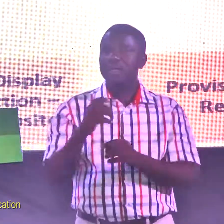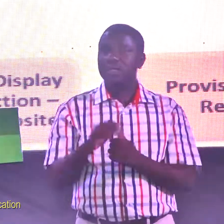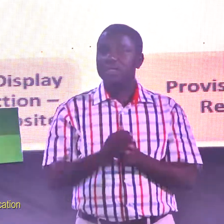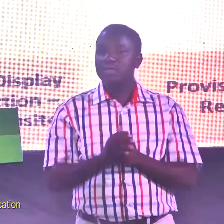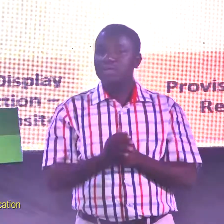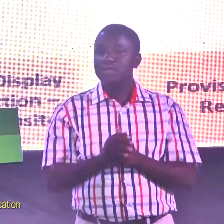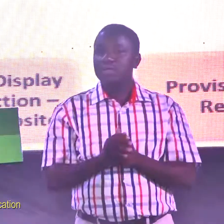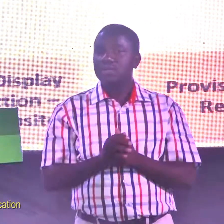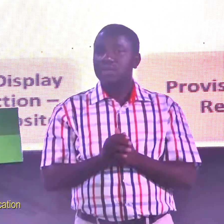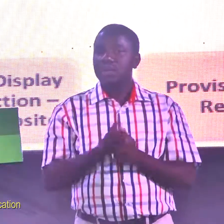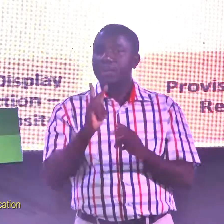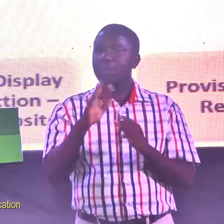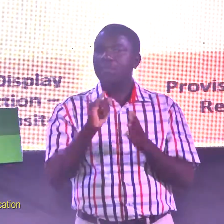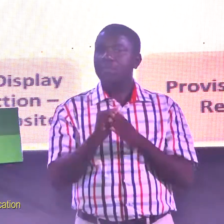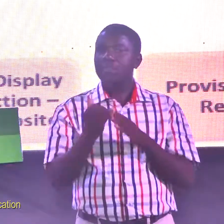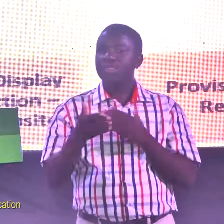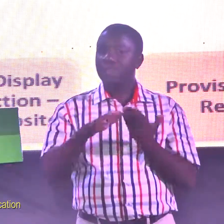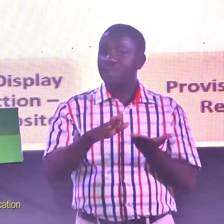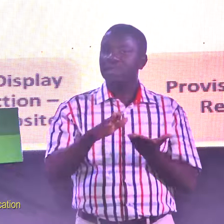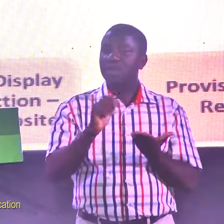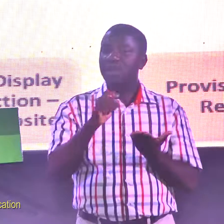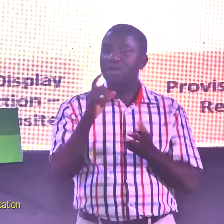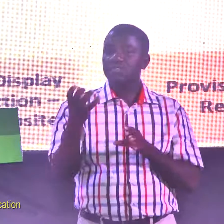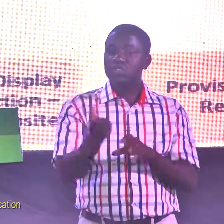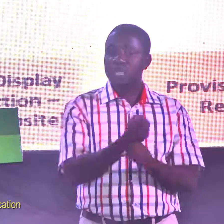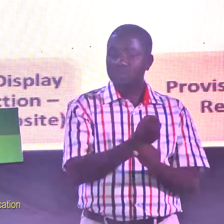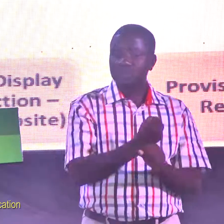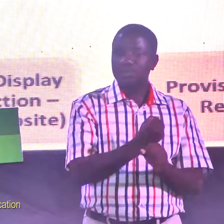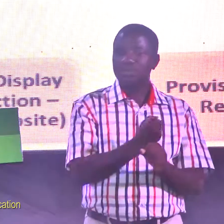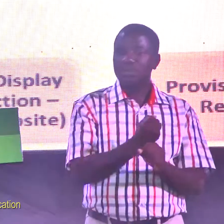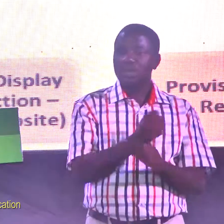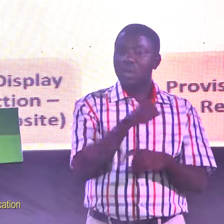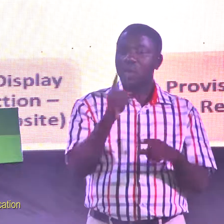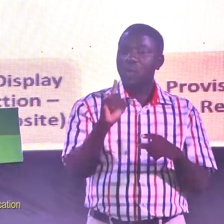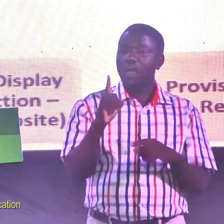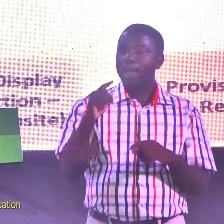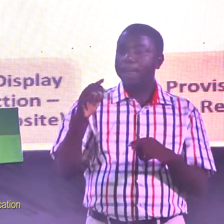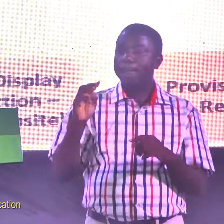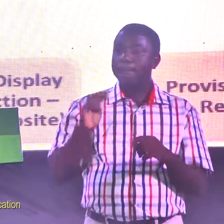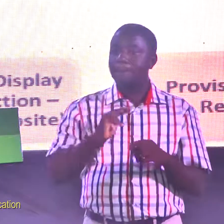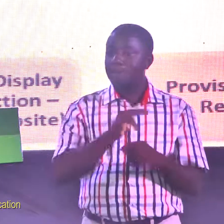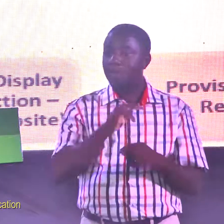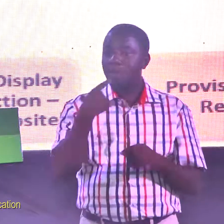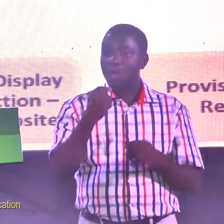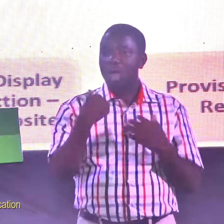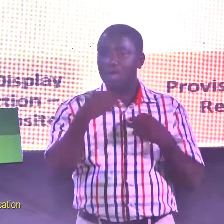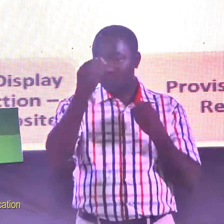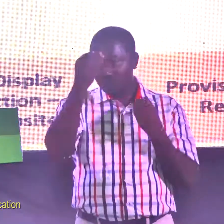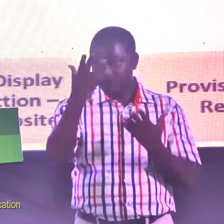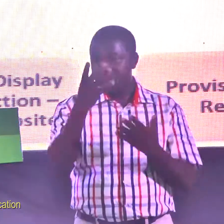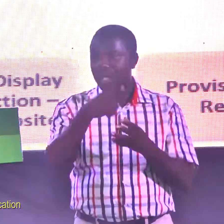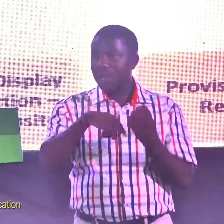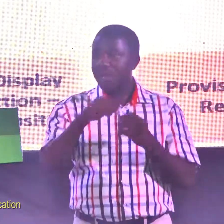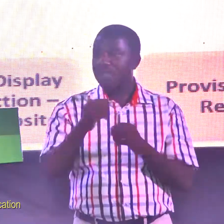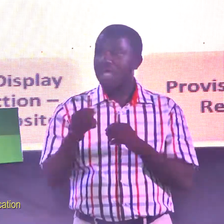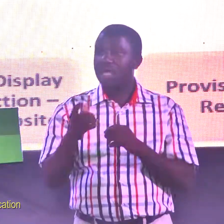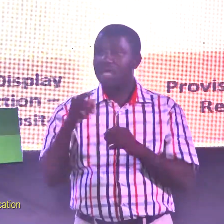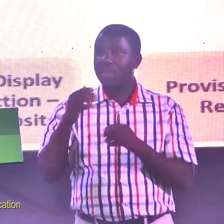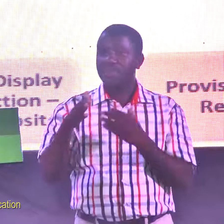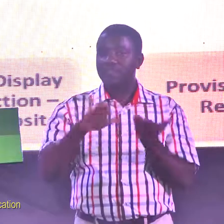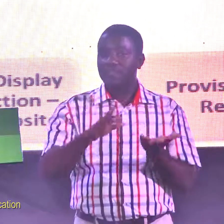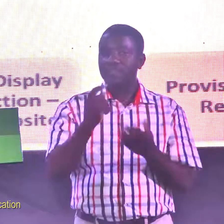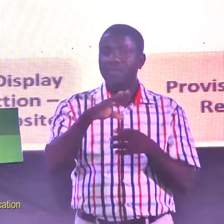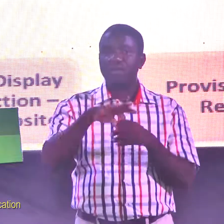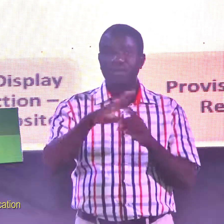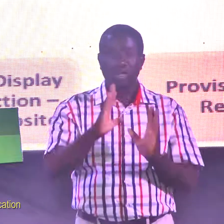deceased voters are captured using the system where members of the public who have got information about the death of a voter